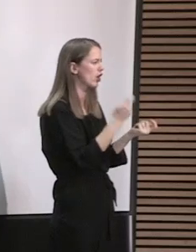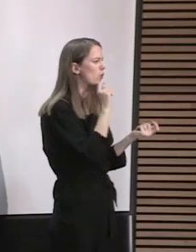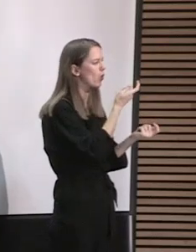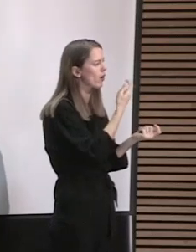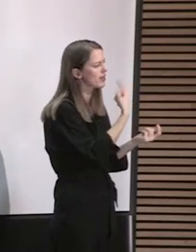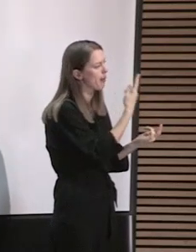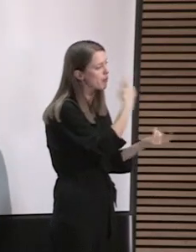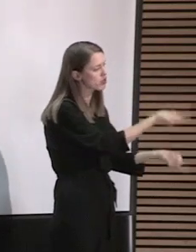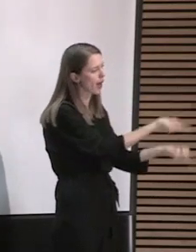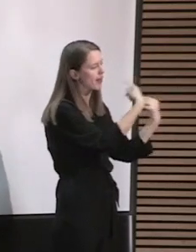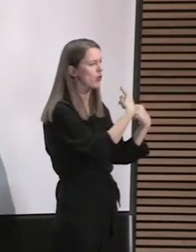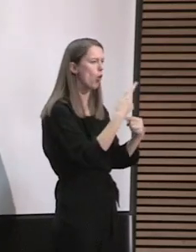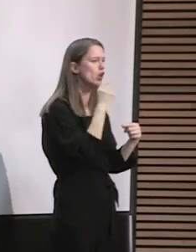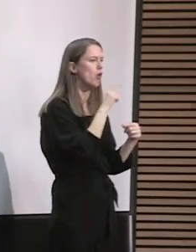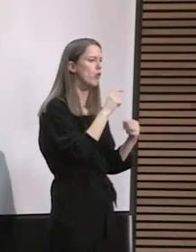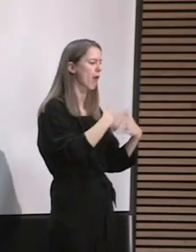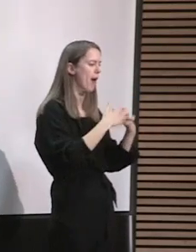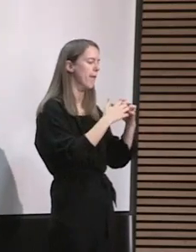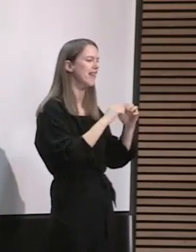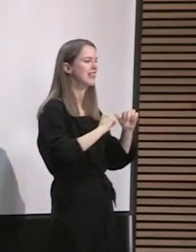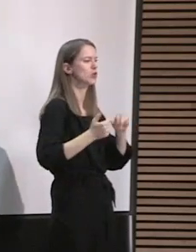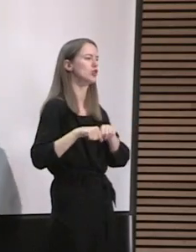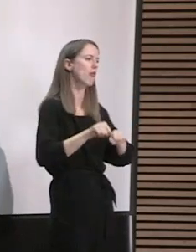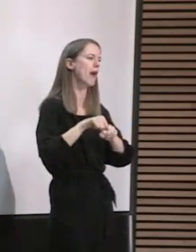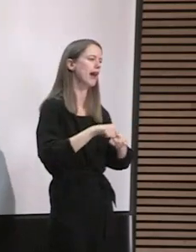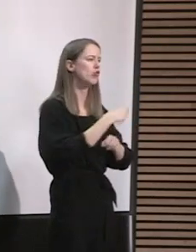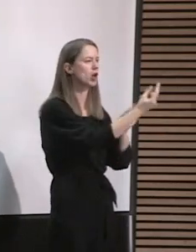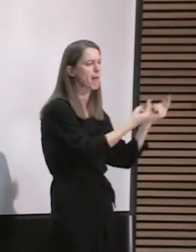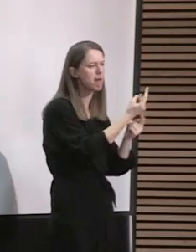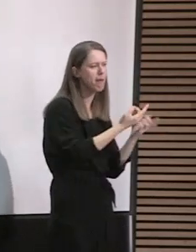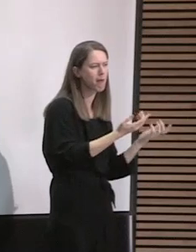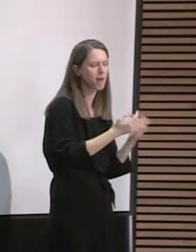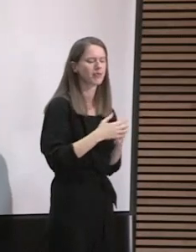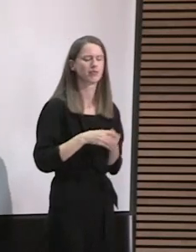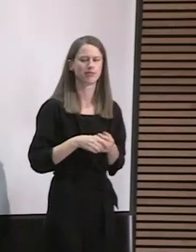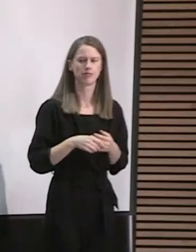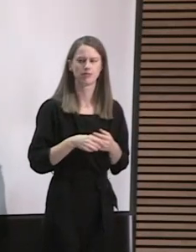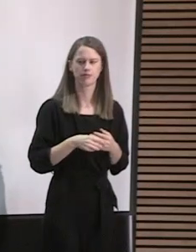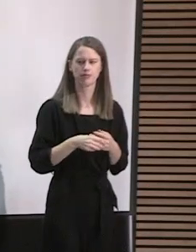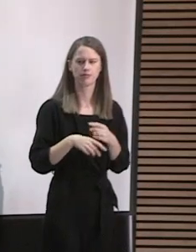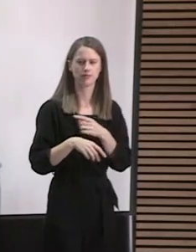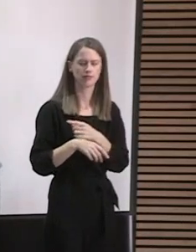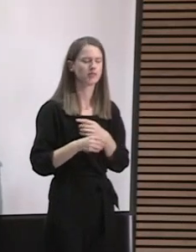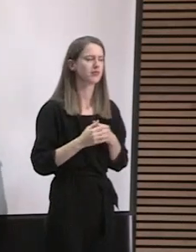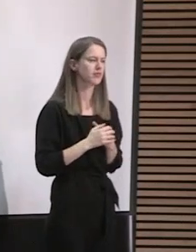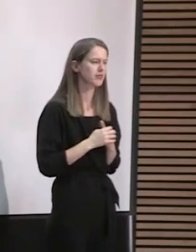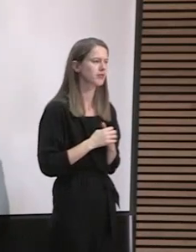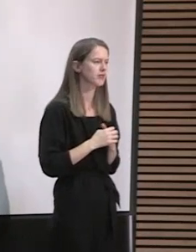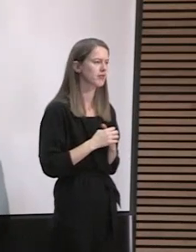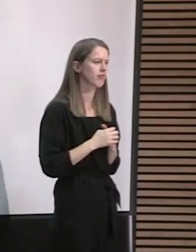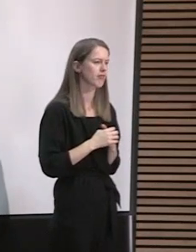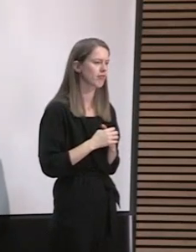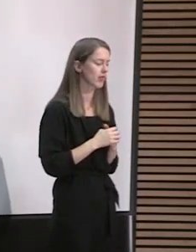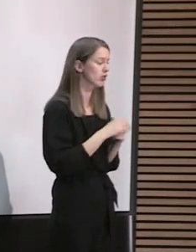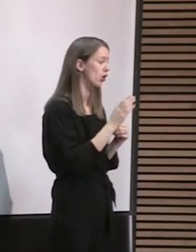you just be sitting outside a supermarket saying, hey, if you want to be tested, you can be? Look, the breakdown, obviously, we're going back through all of the managed